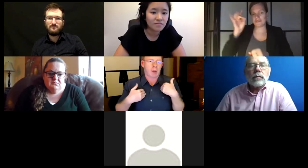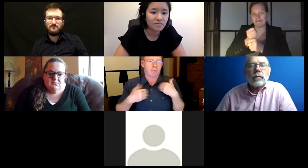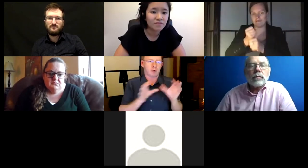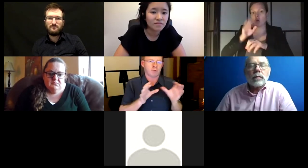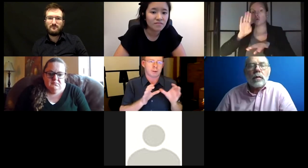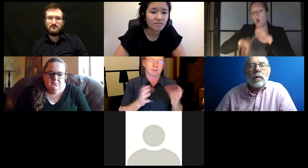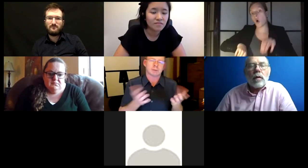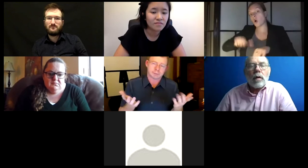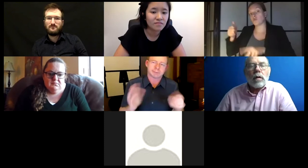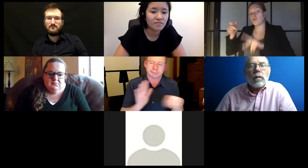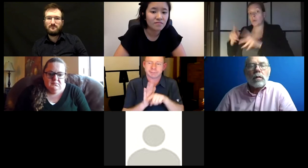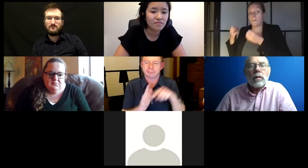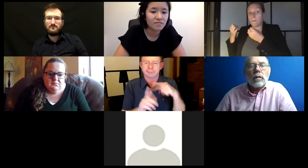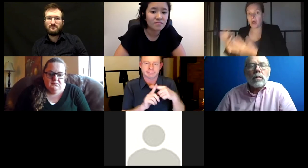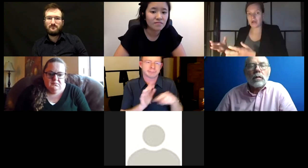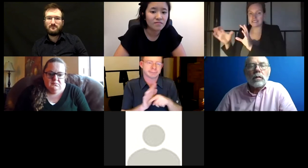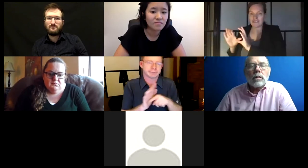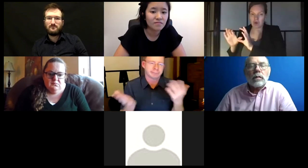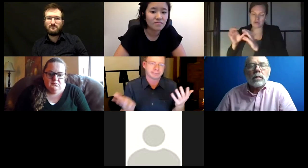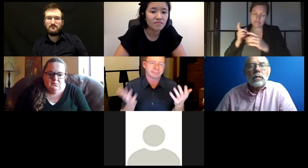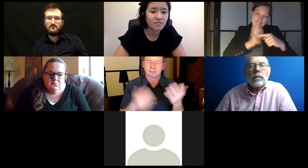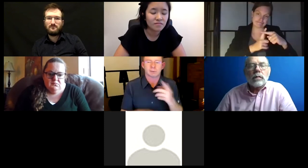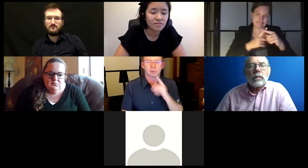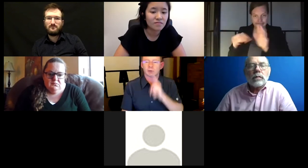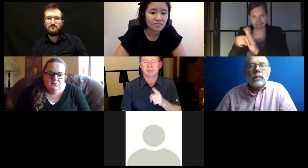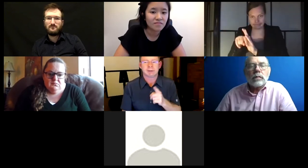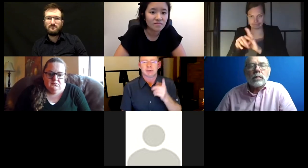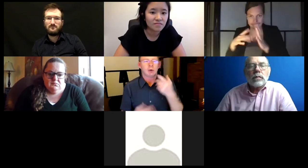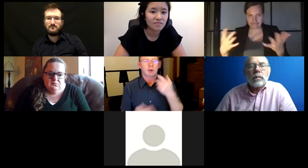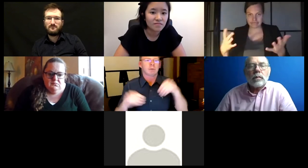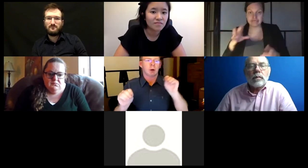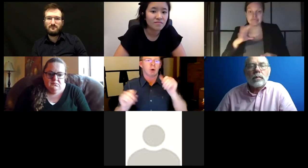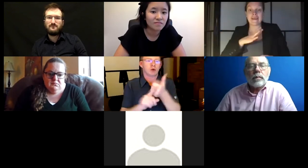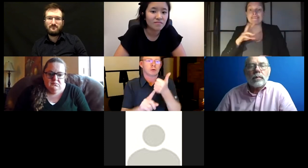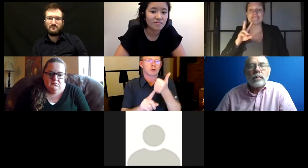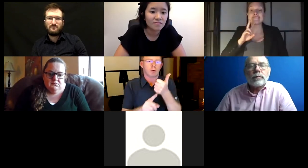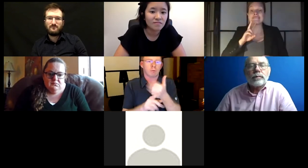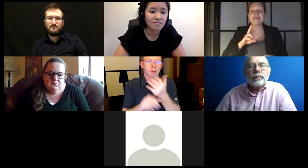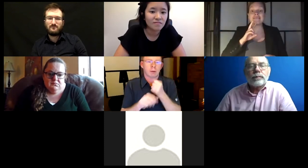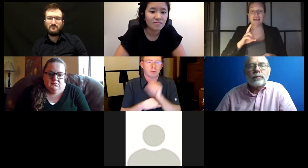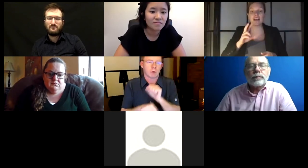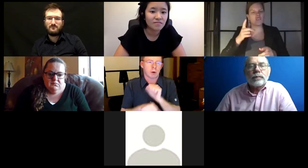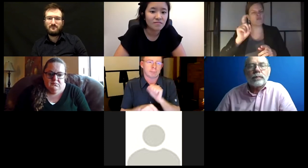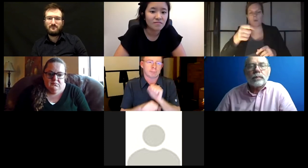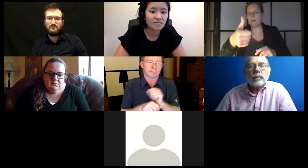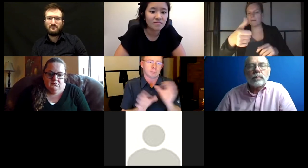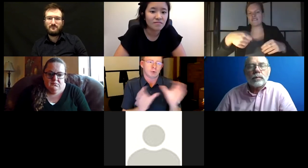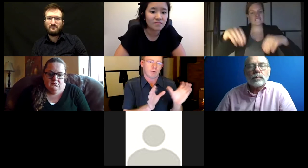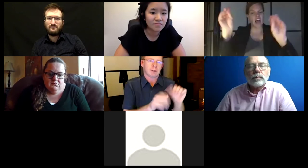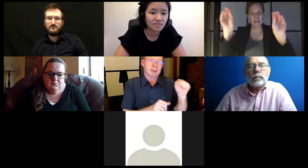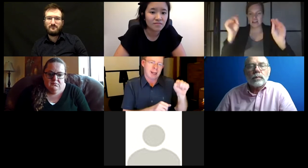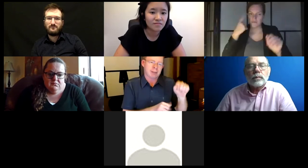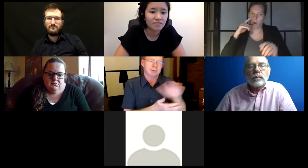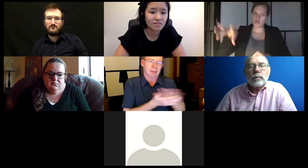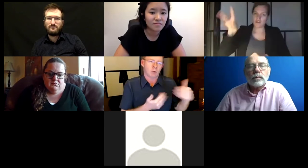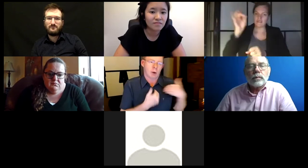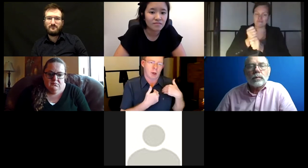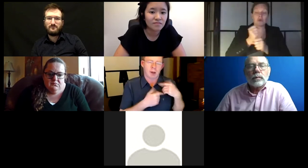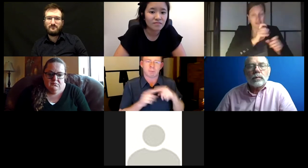these certifications on your resume, then there could be a better chance of you being hired. But often these are